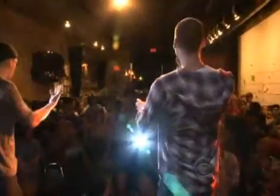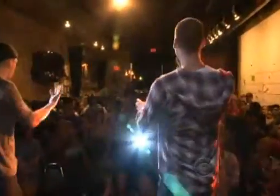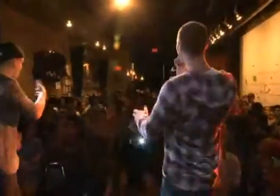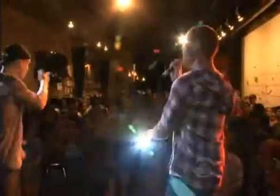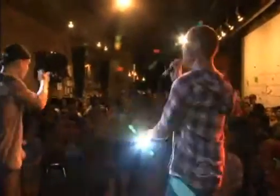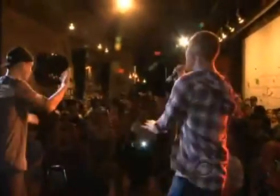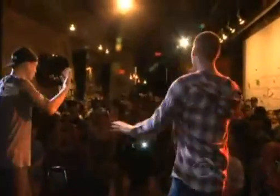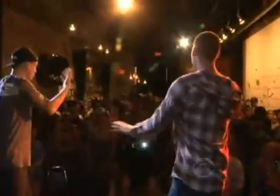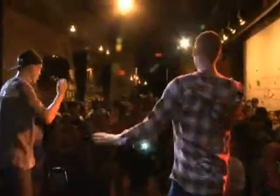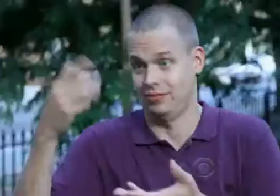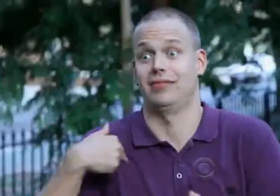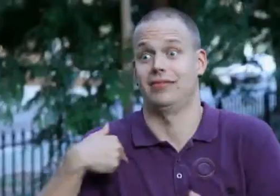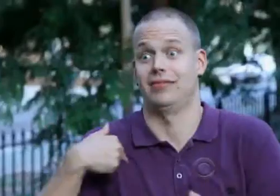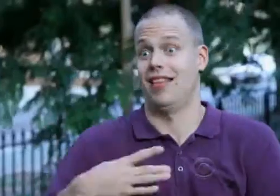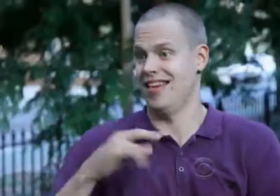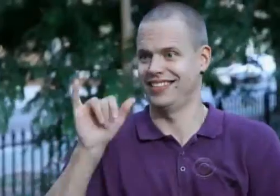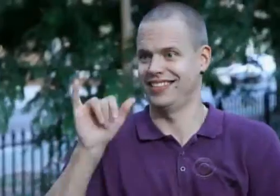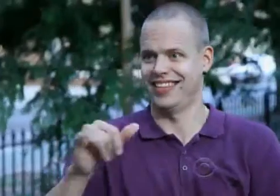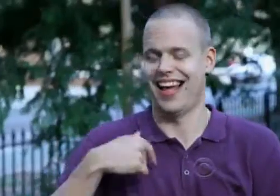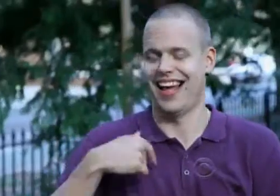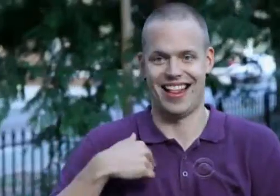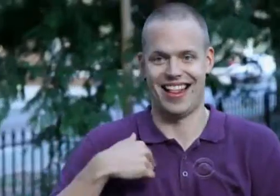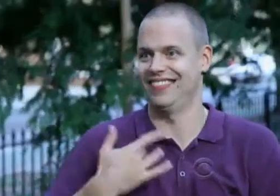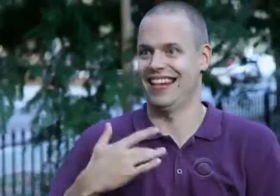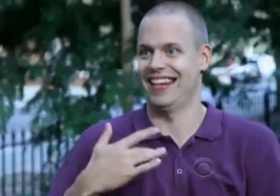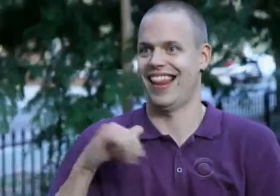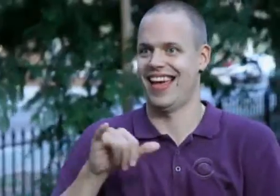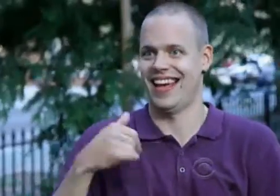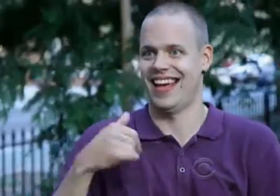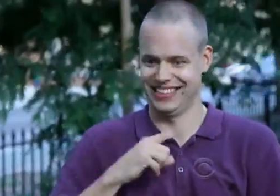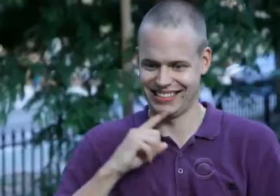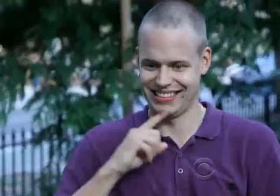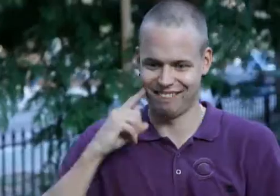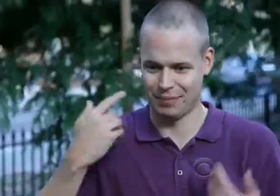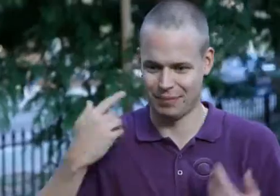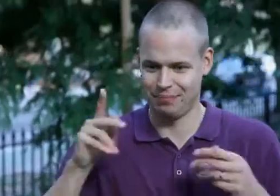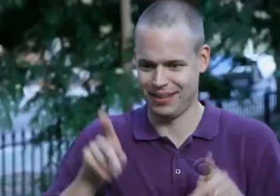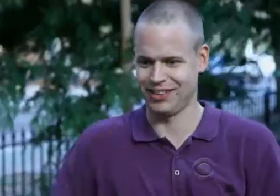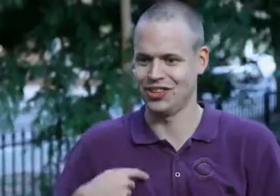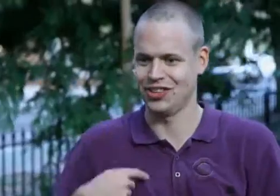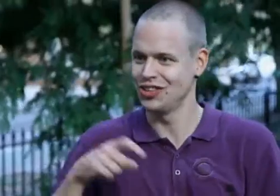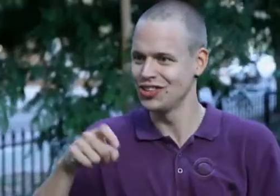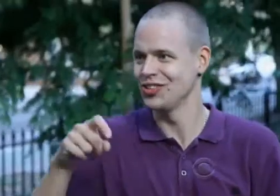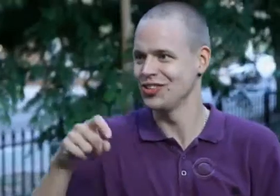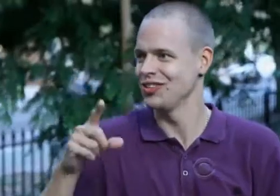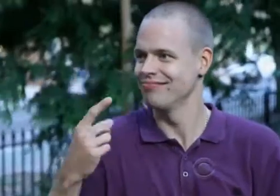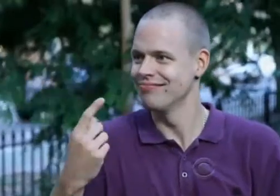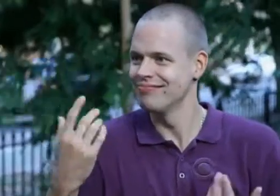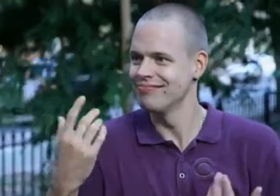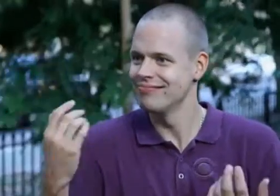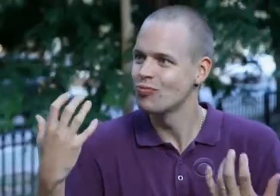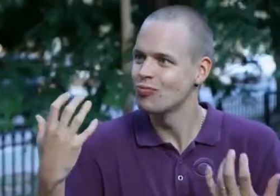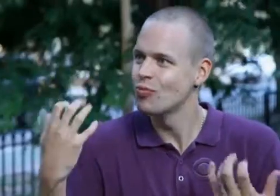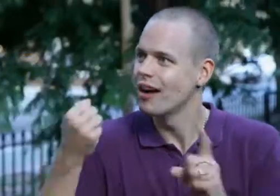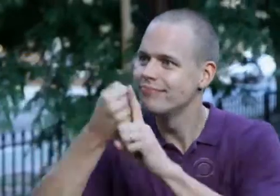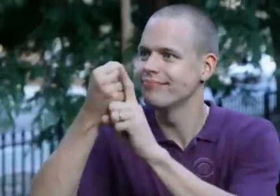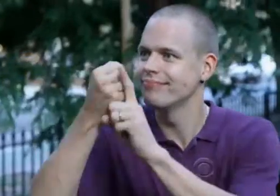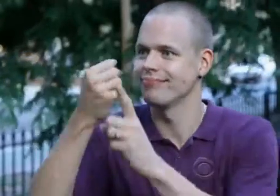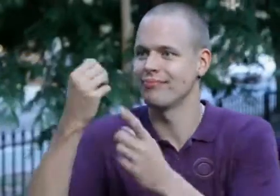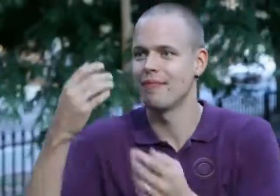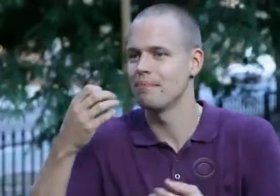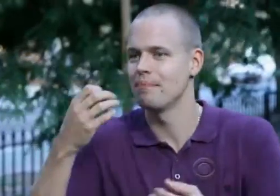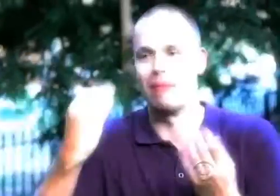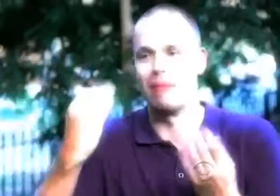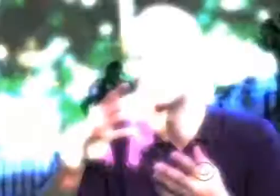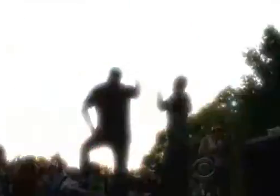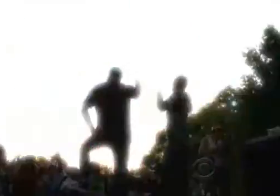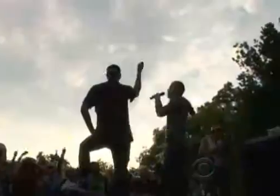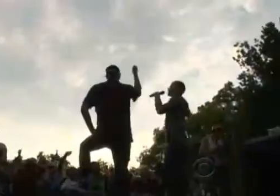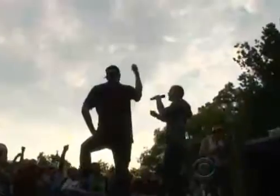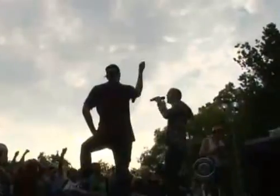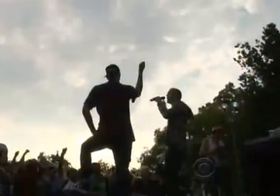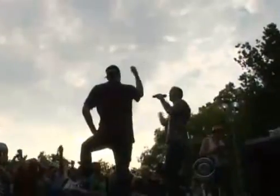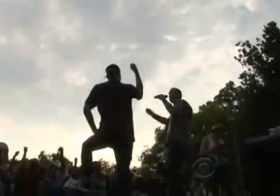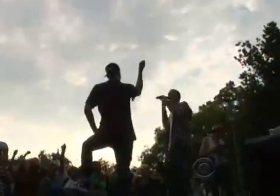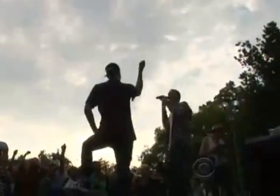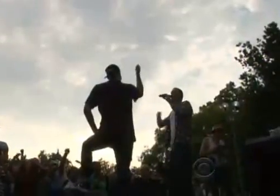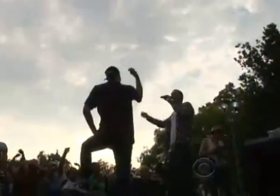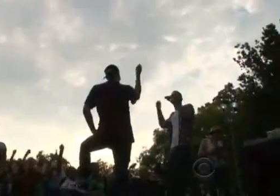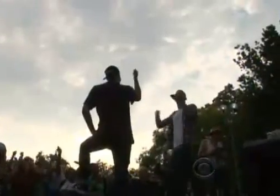for rights from the government, fighting for information. That was right up my alley, and I said, that's what I want to do. Last year, Signmark